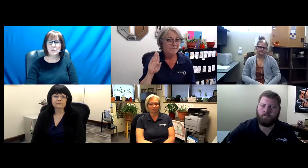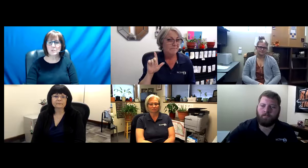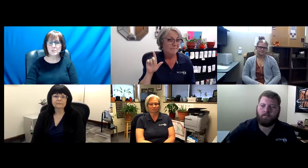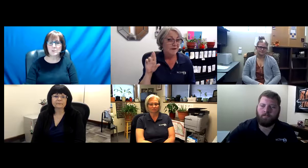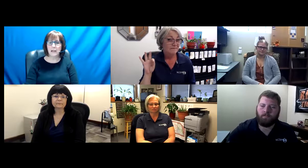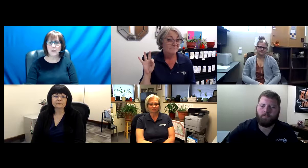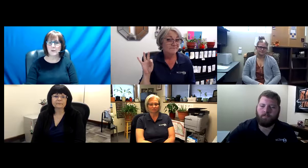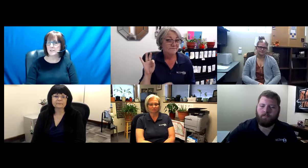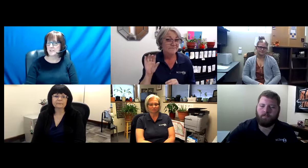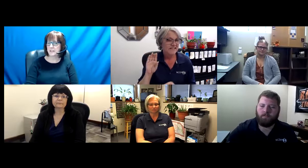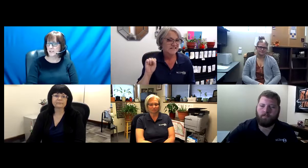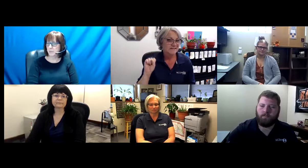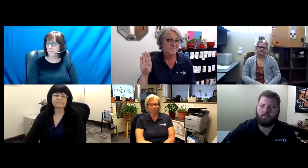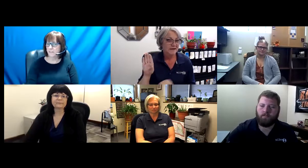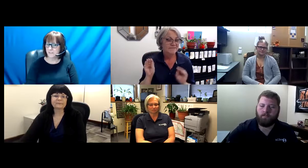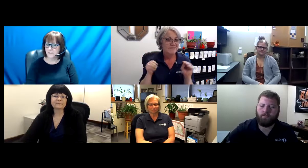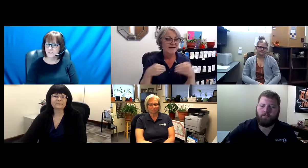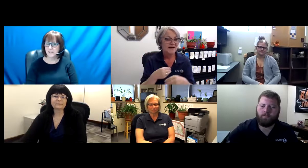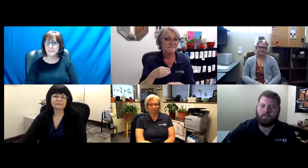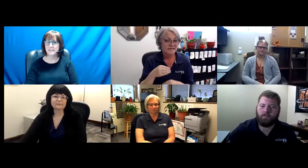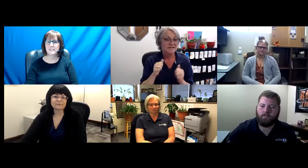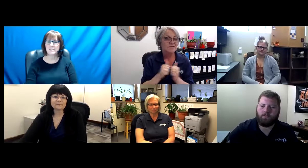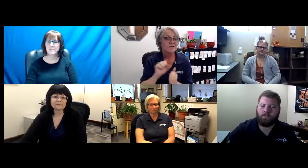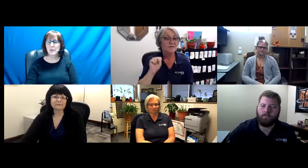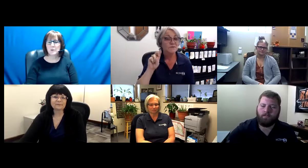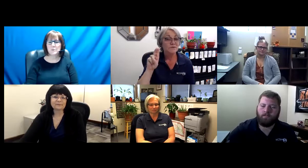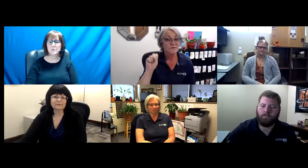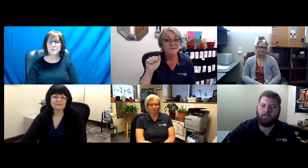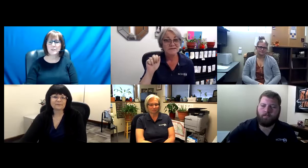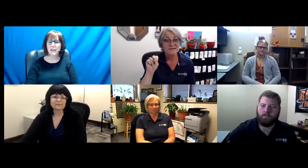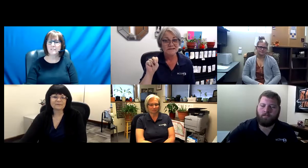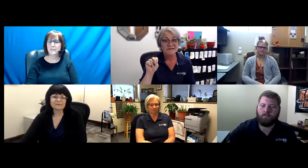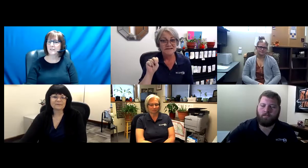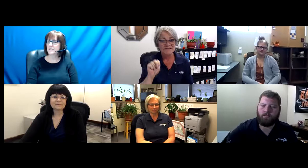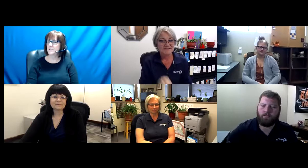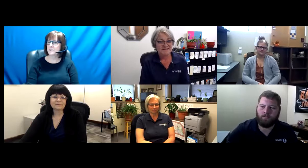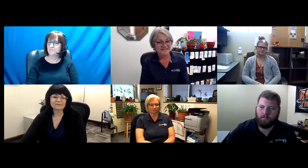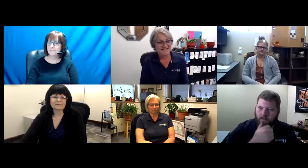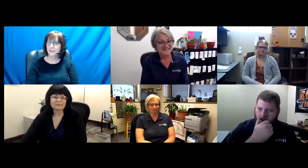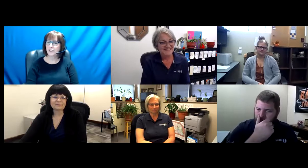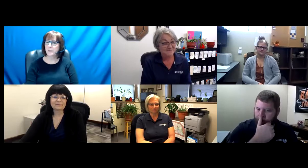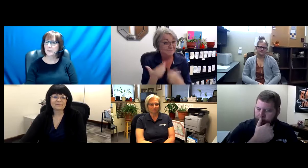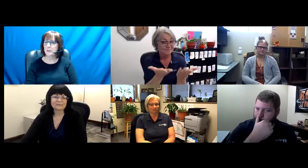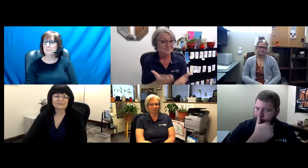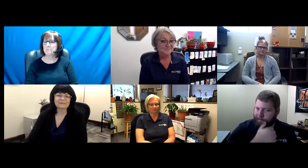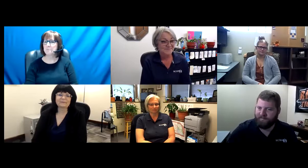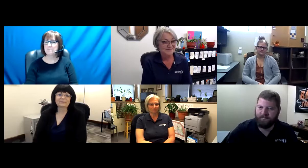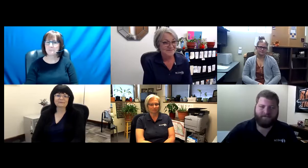to our Scottsbluff office and we'll have Susan share her moment.